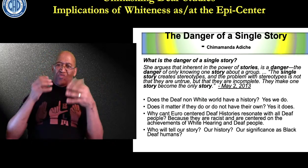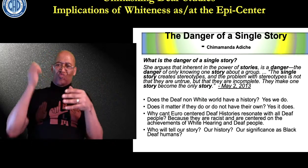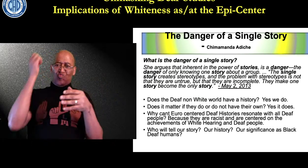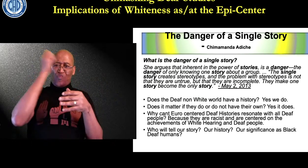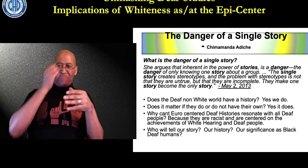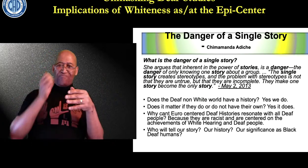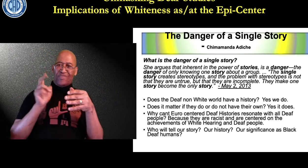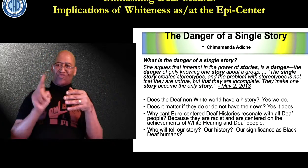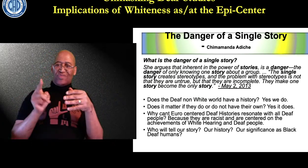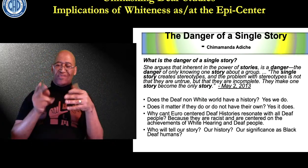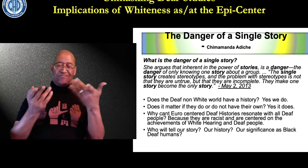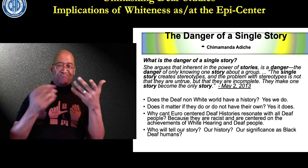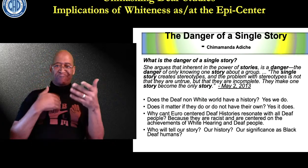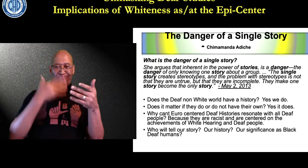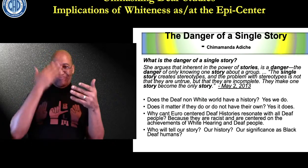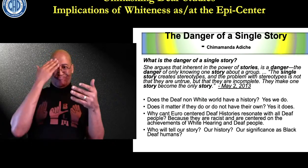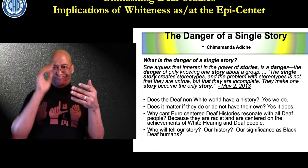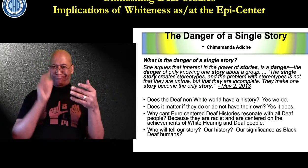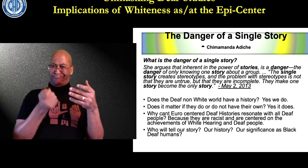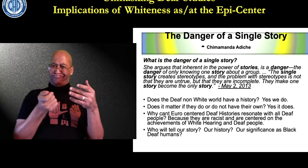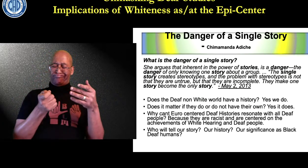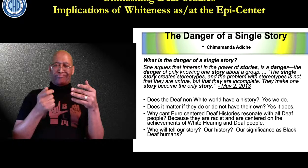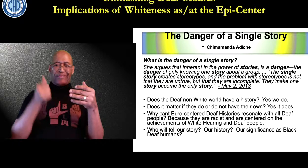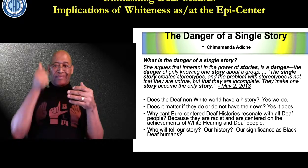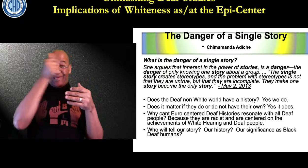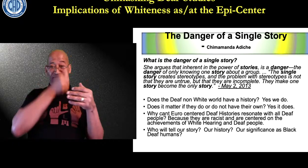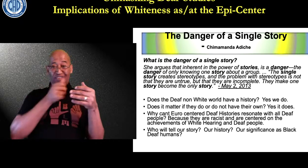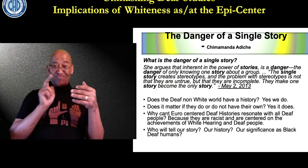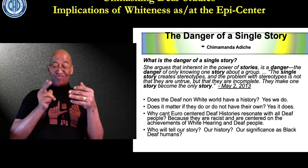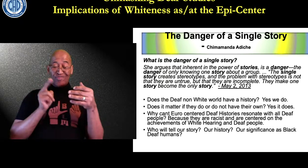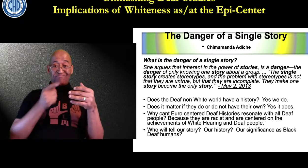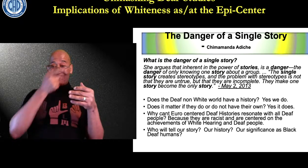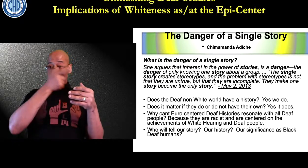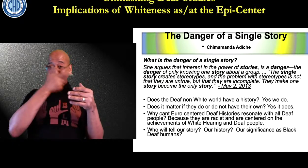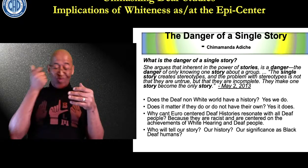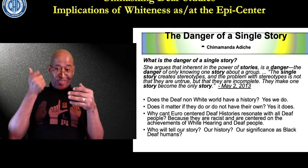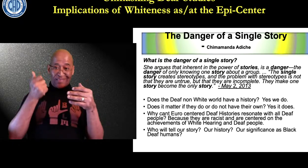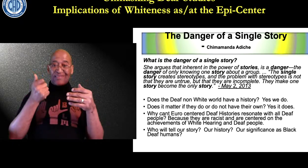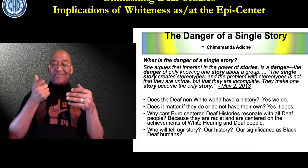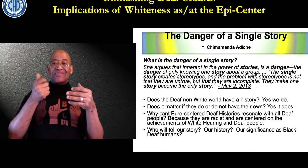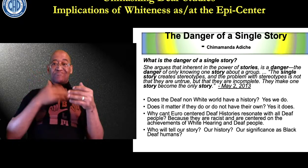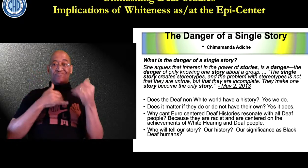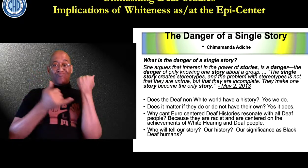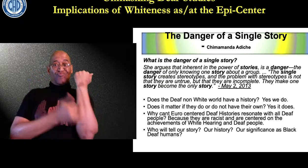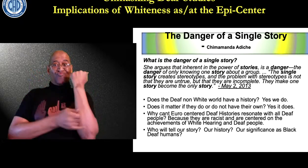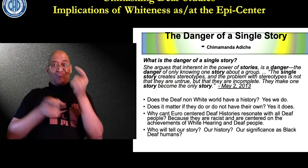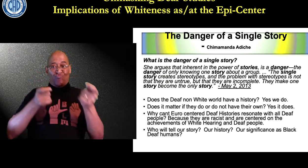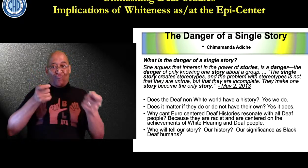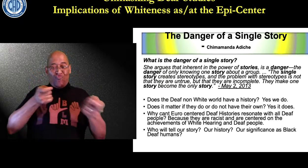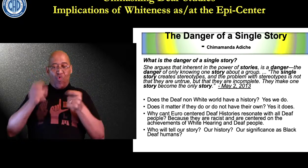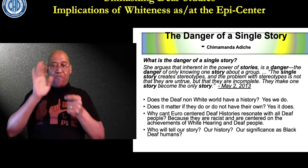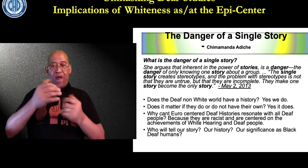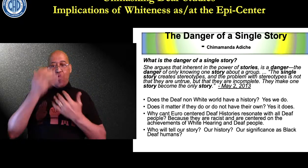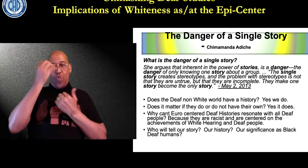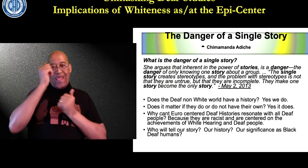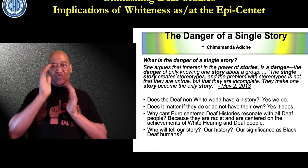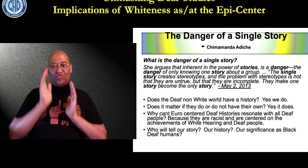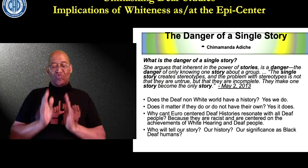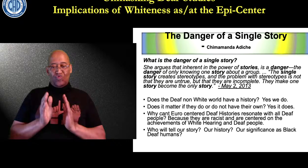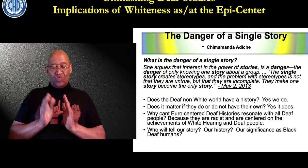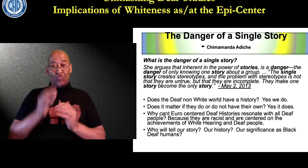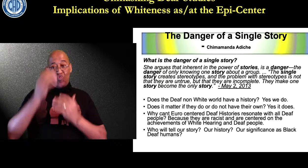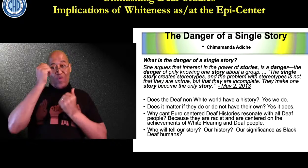So our upbringings tend to be of one story. As an African, I learn a lot